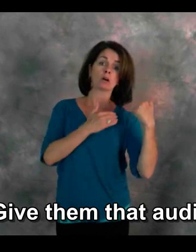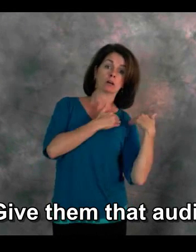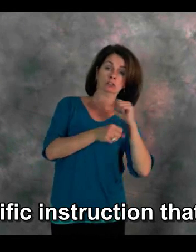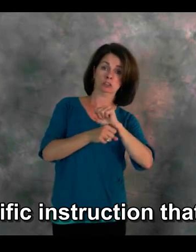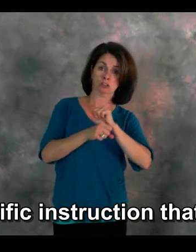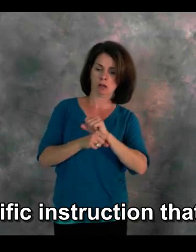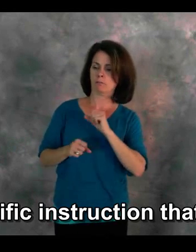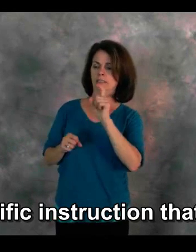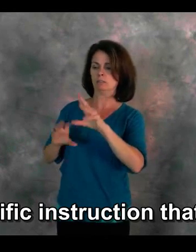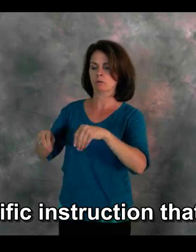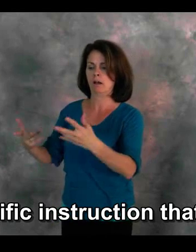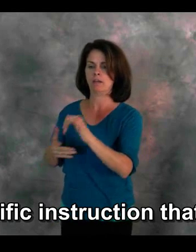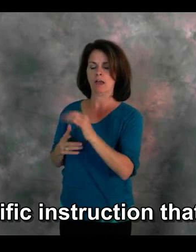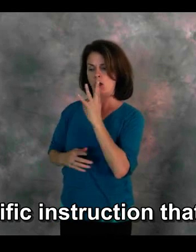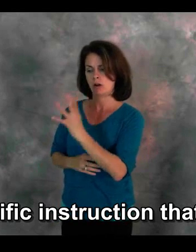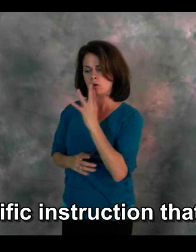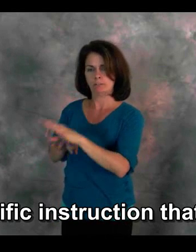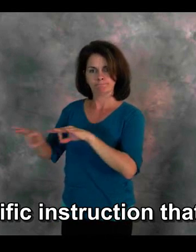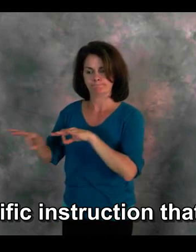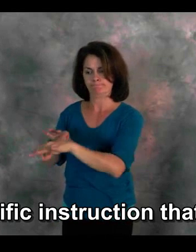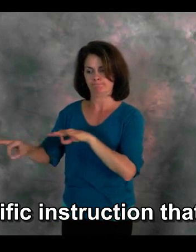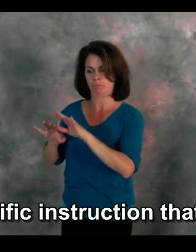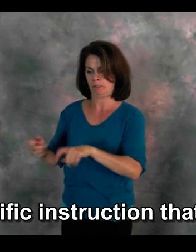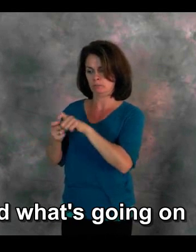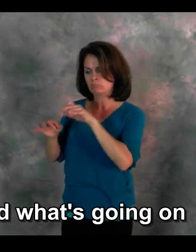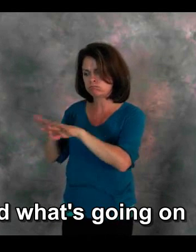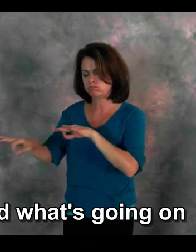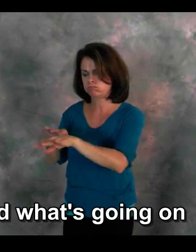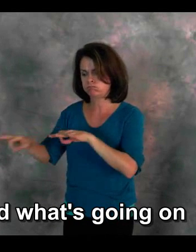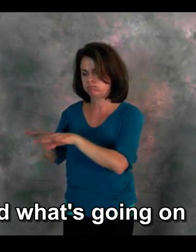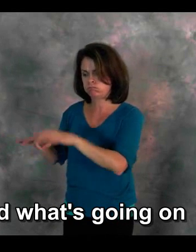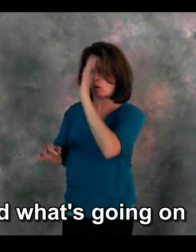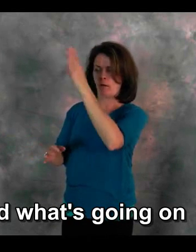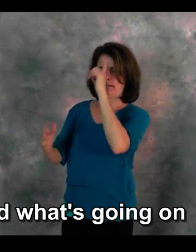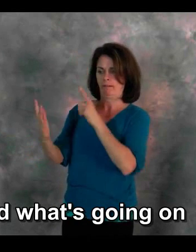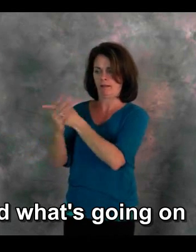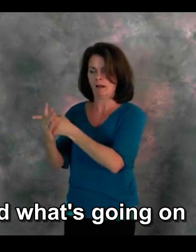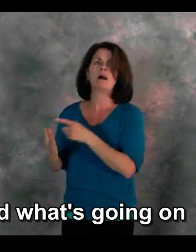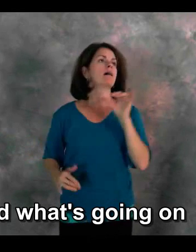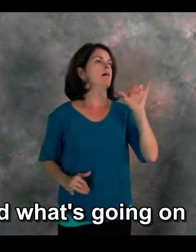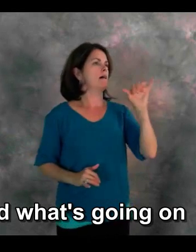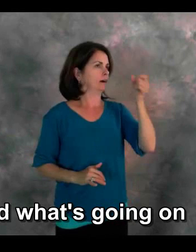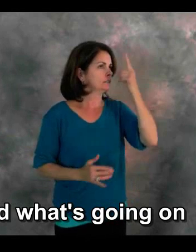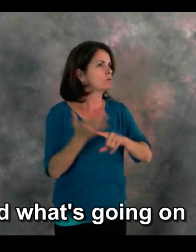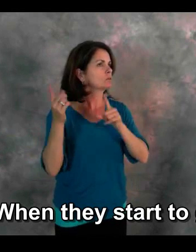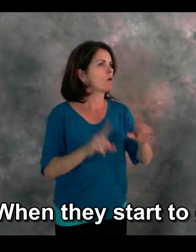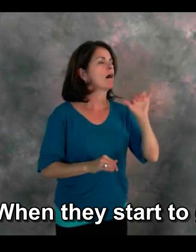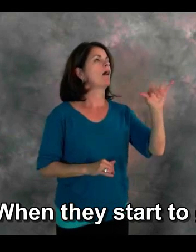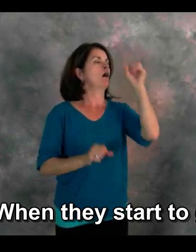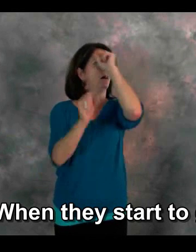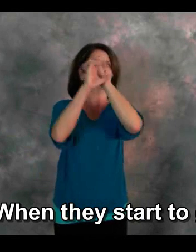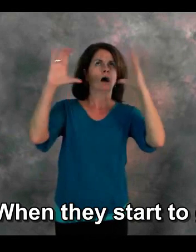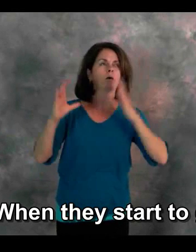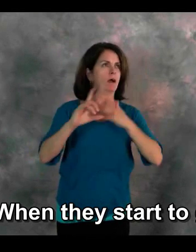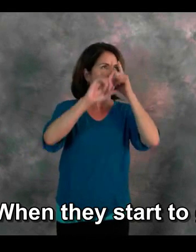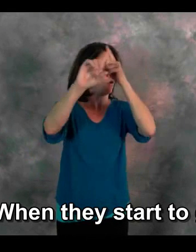that auditory feedback. Give them that specific instruction that will allow them to understand what's going on and what they're